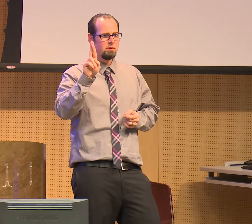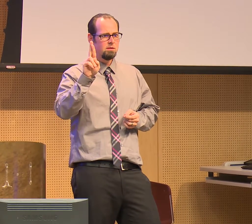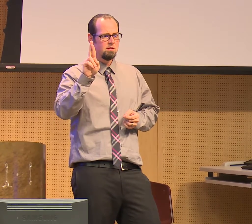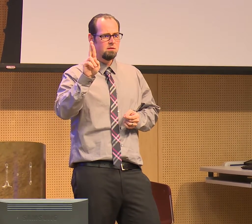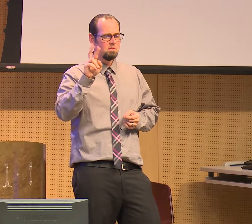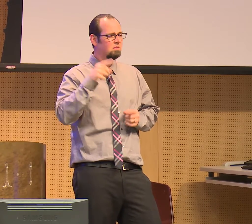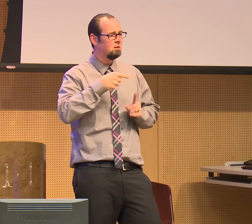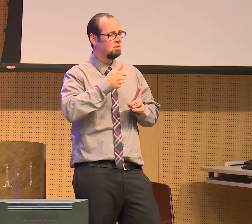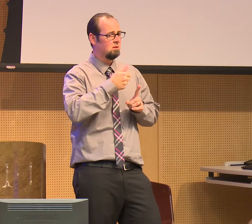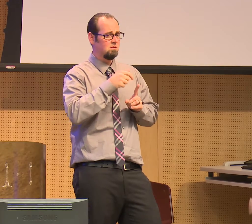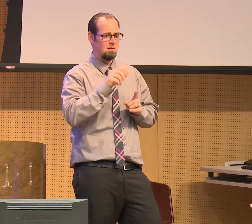Dan Kanzler.